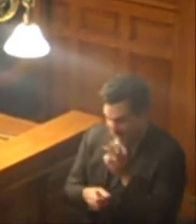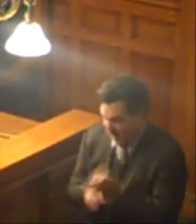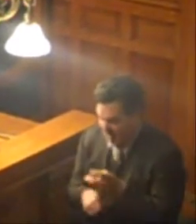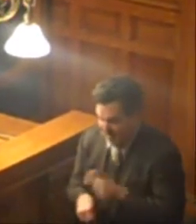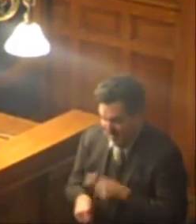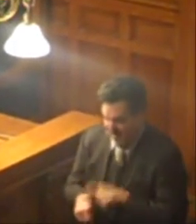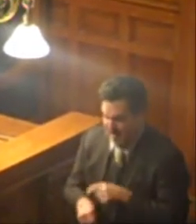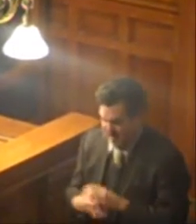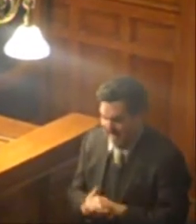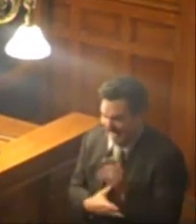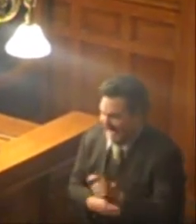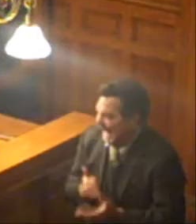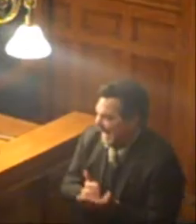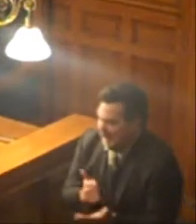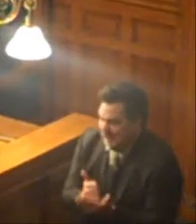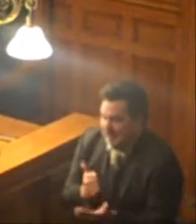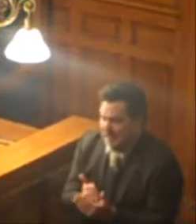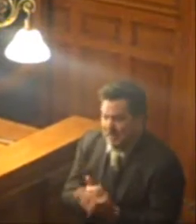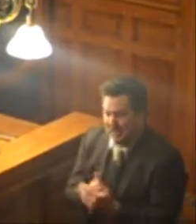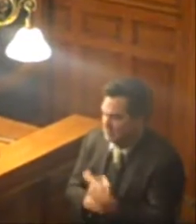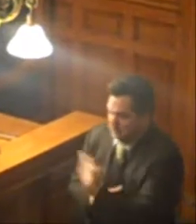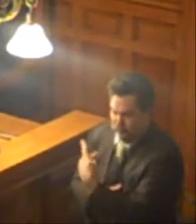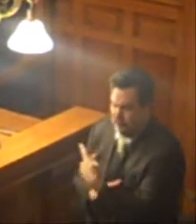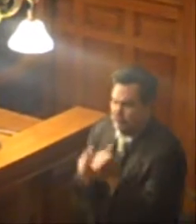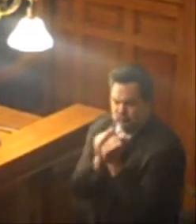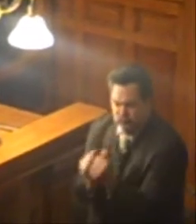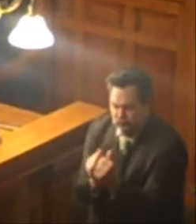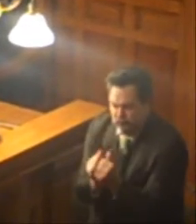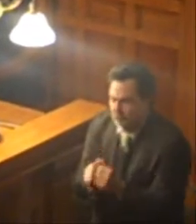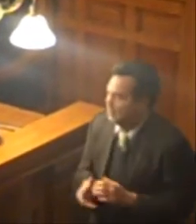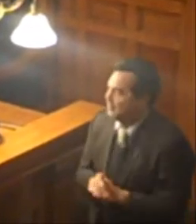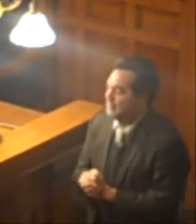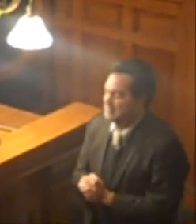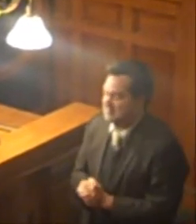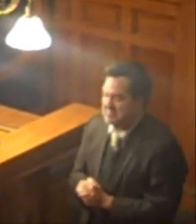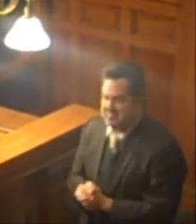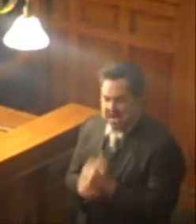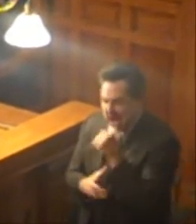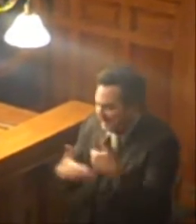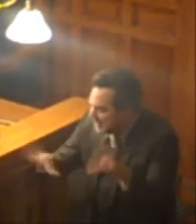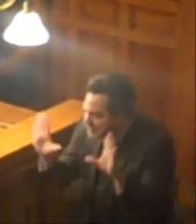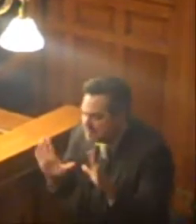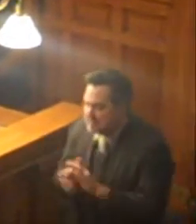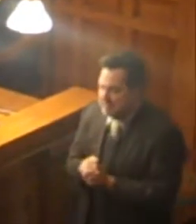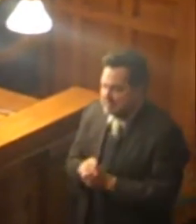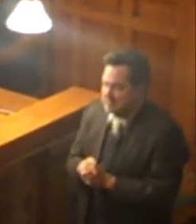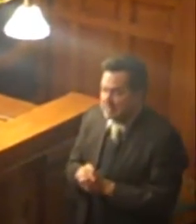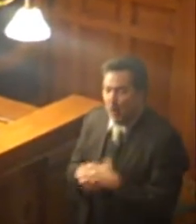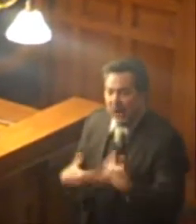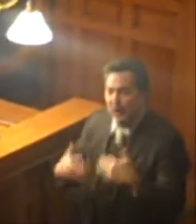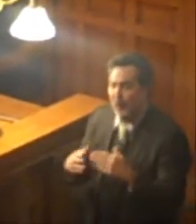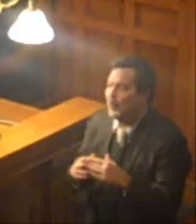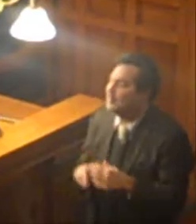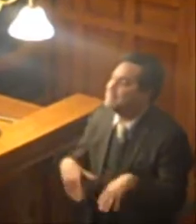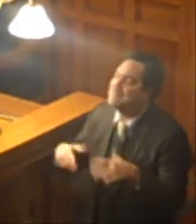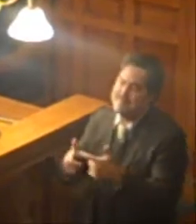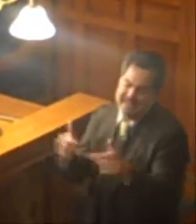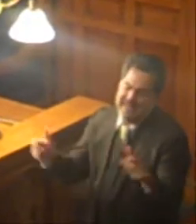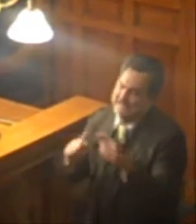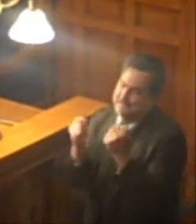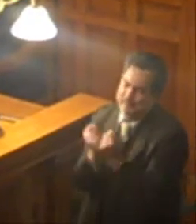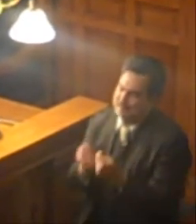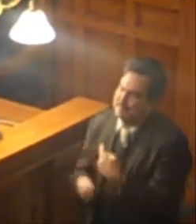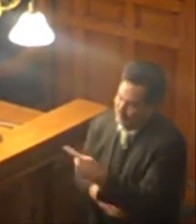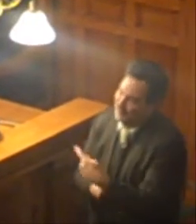counted us out, we stayed the course, we persevered, quite a team. I couldn't have done it without